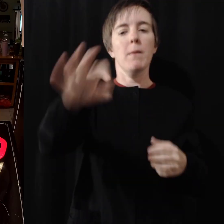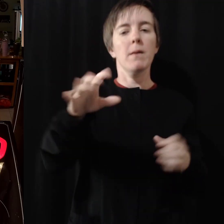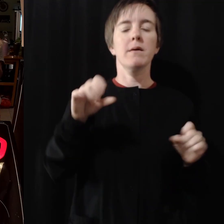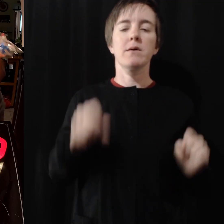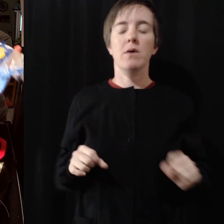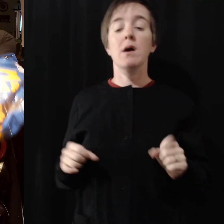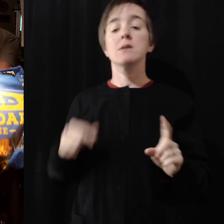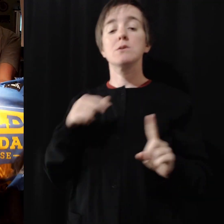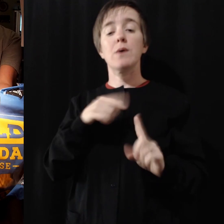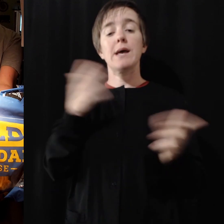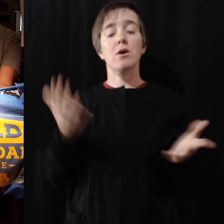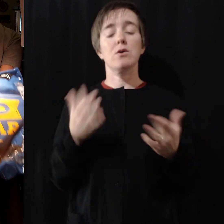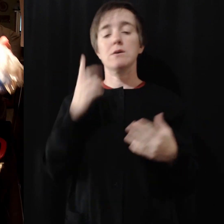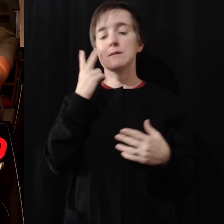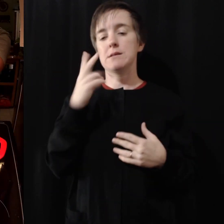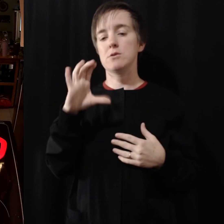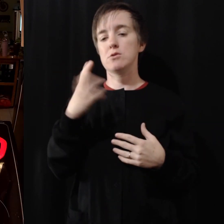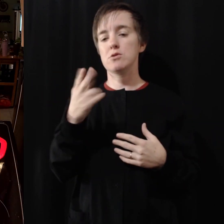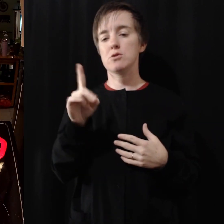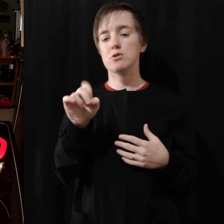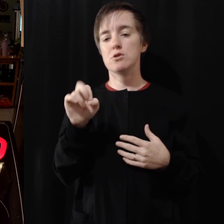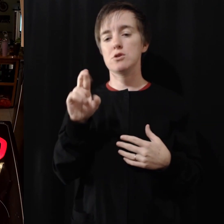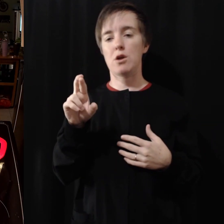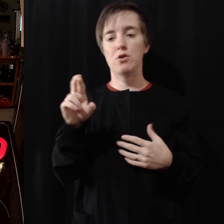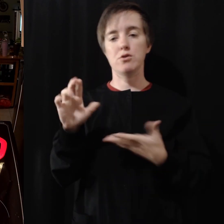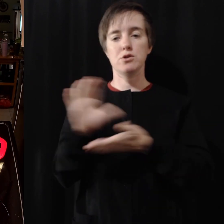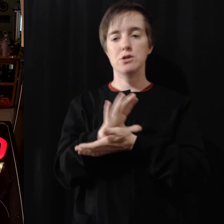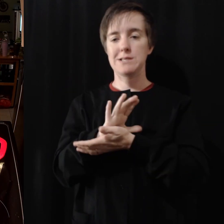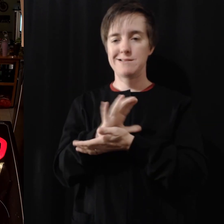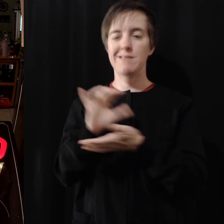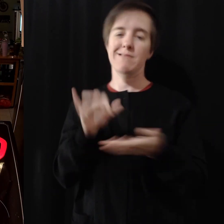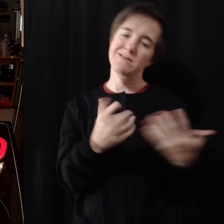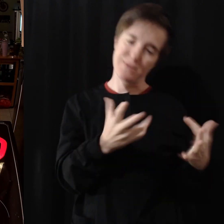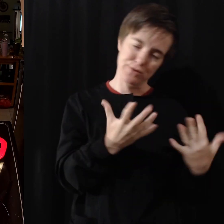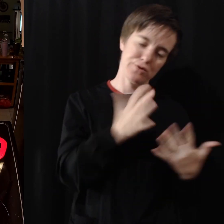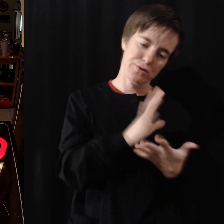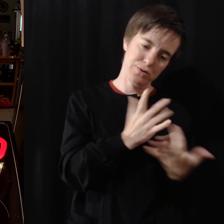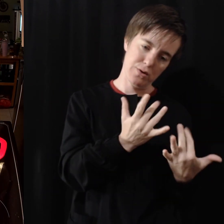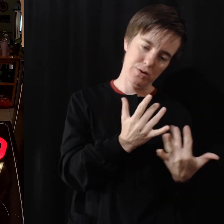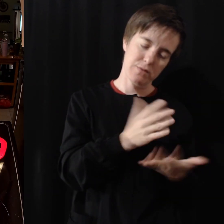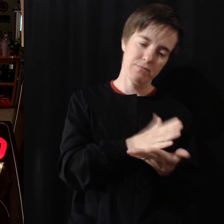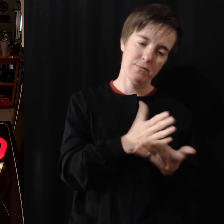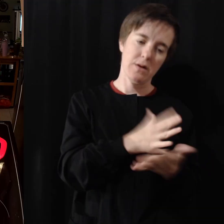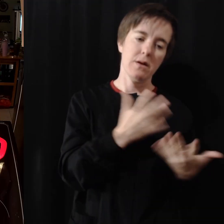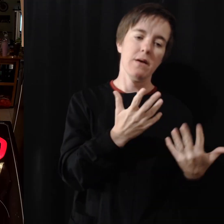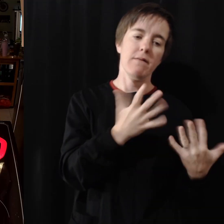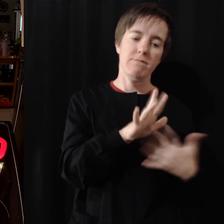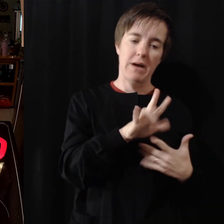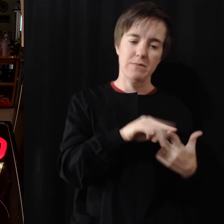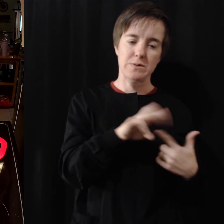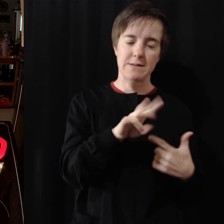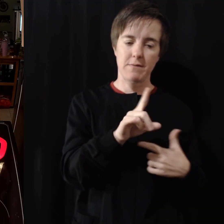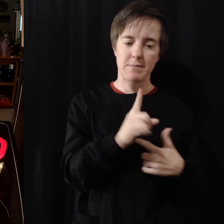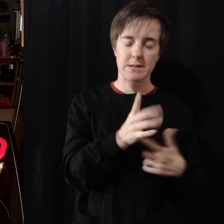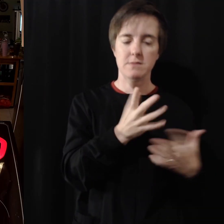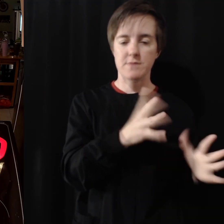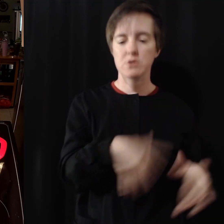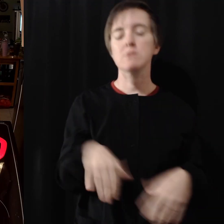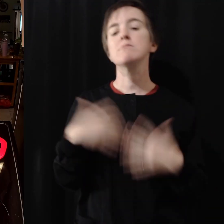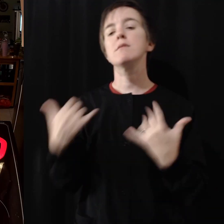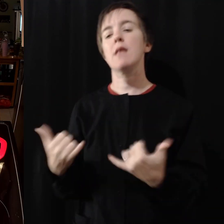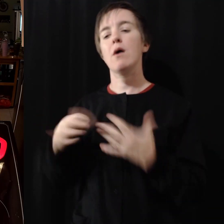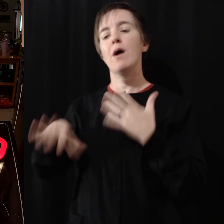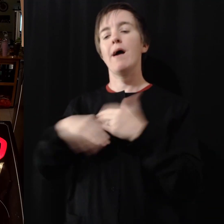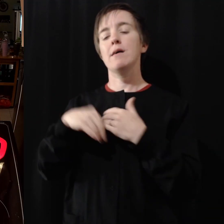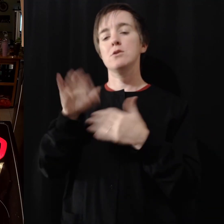every time. So here's the cheddar cheese we're adding. It's after this is cooked for the 5 to 7 minutes. Um, it